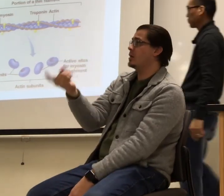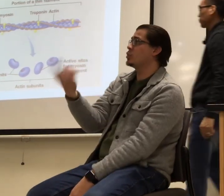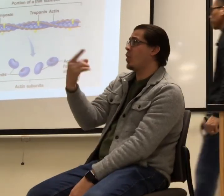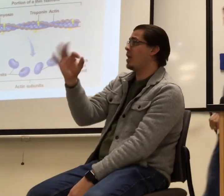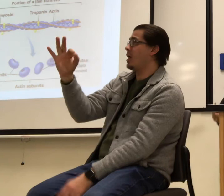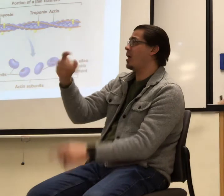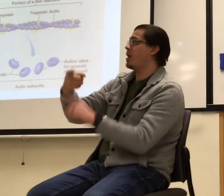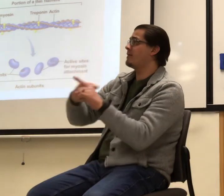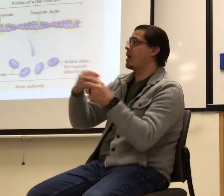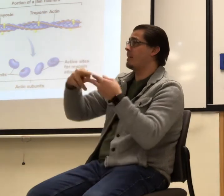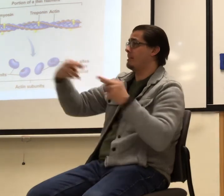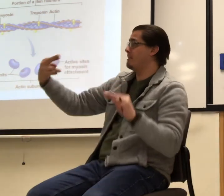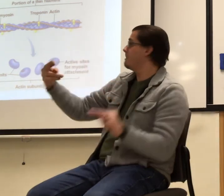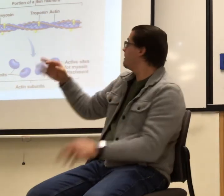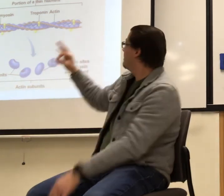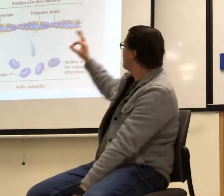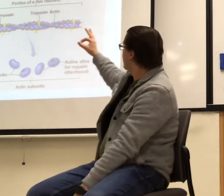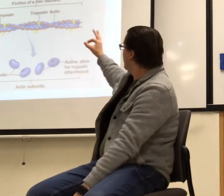earlier.